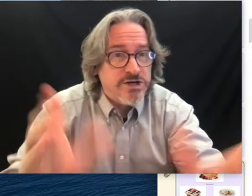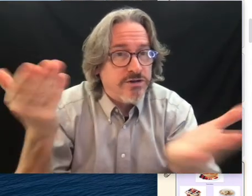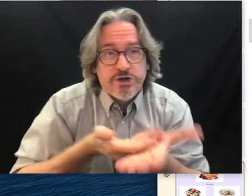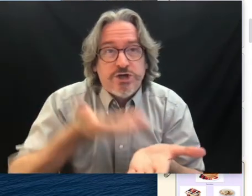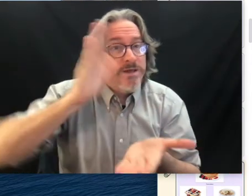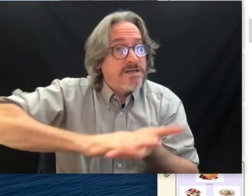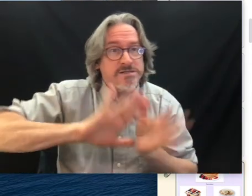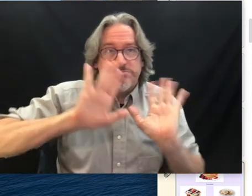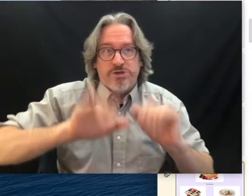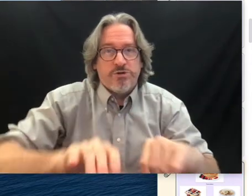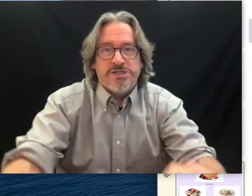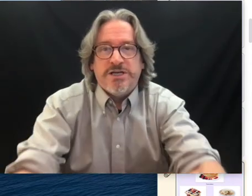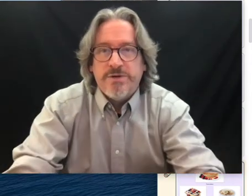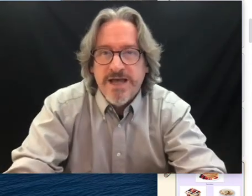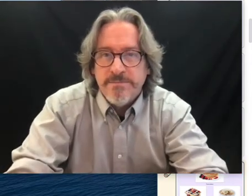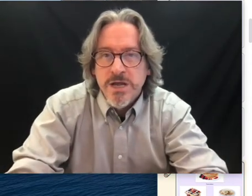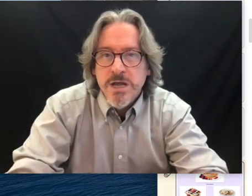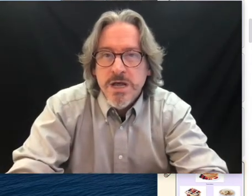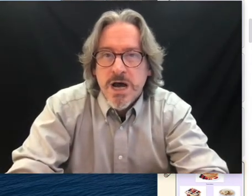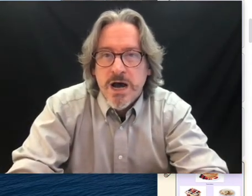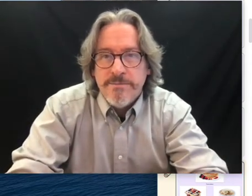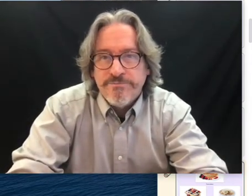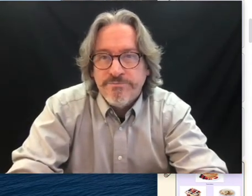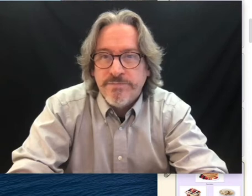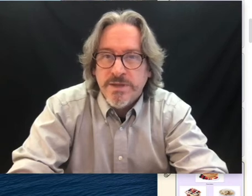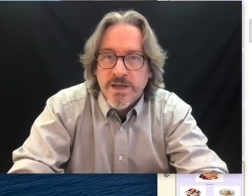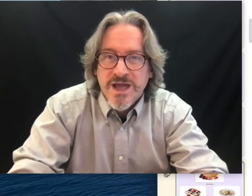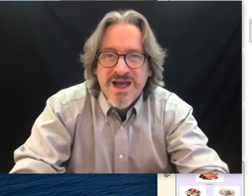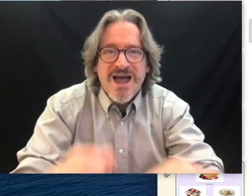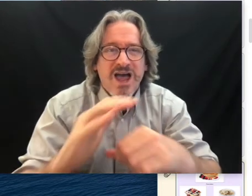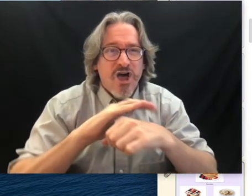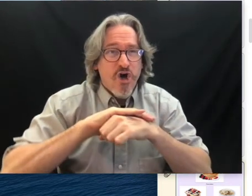they're showing this, so we'll just stick with that.